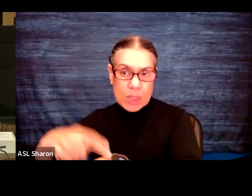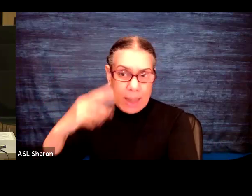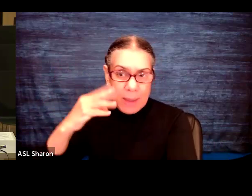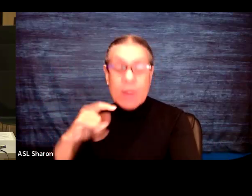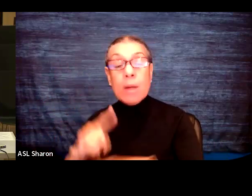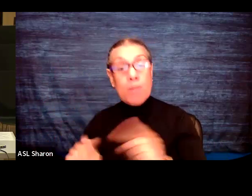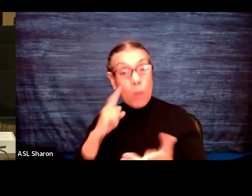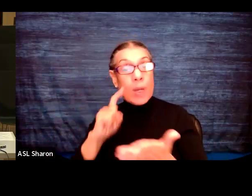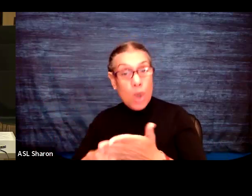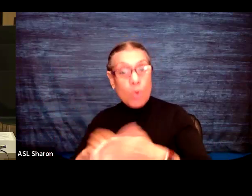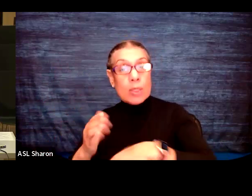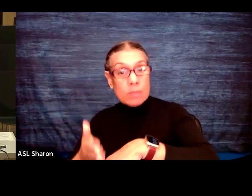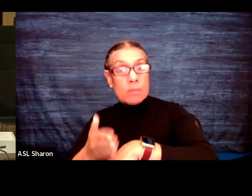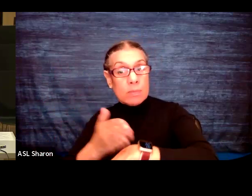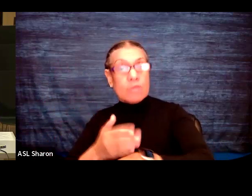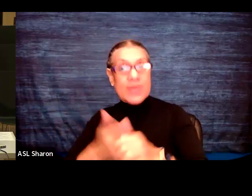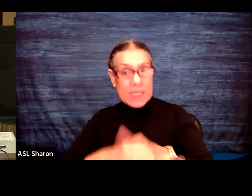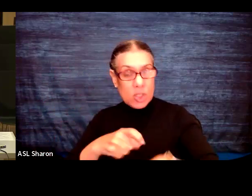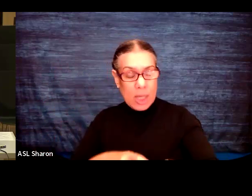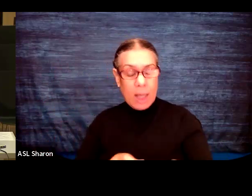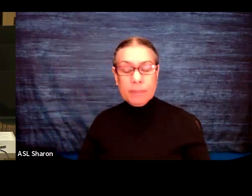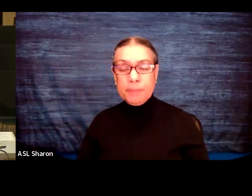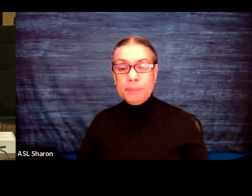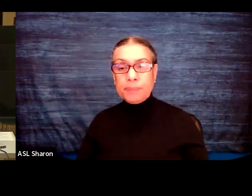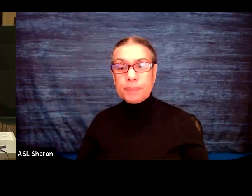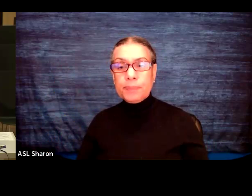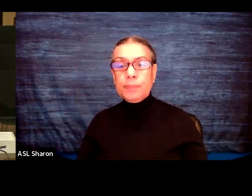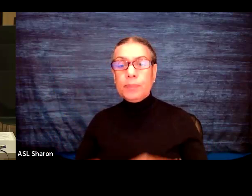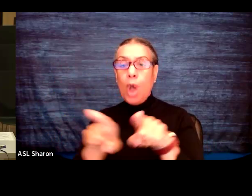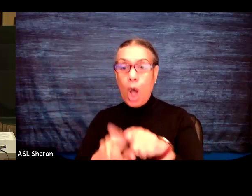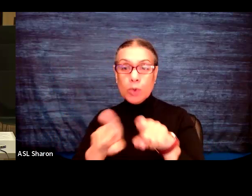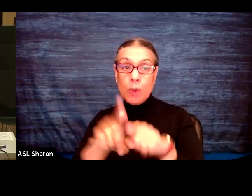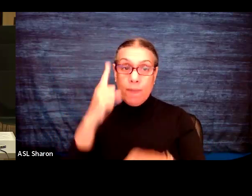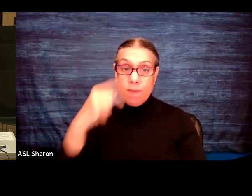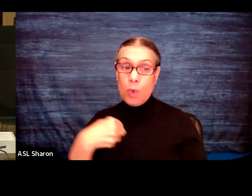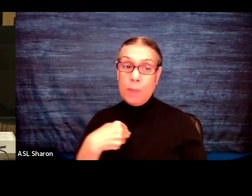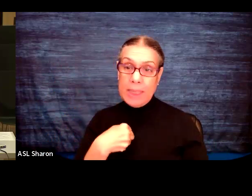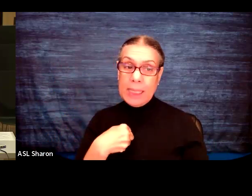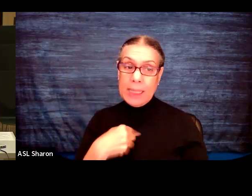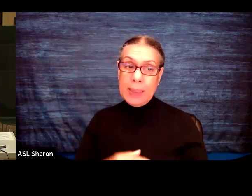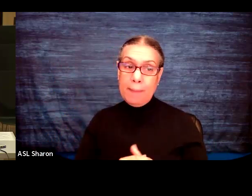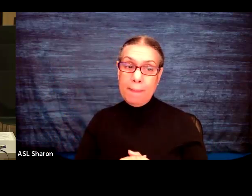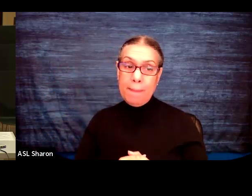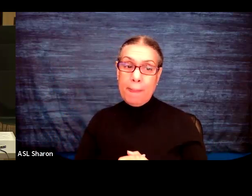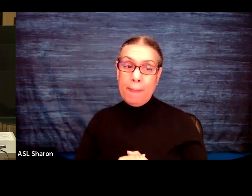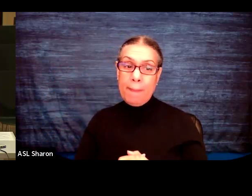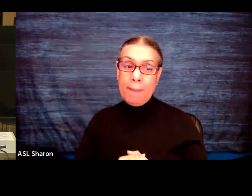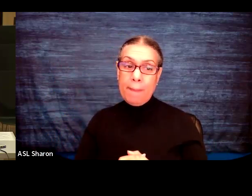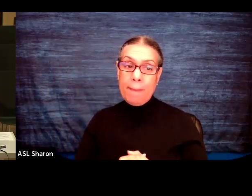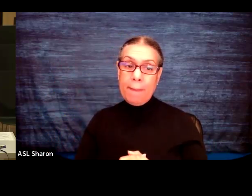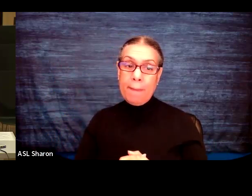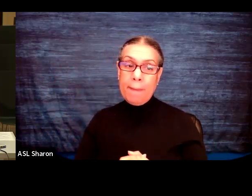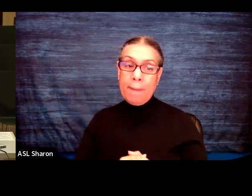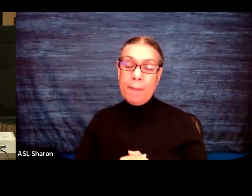steady improvement. And I think the other thing that really for me, is,